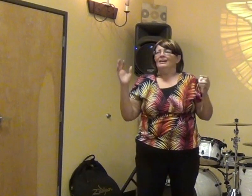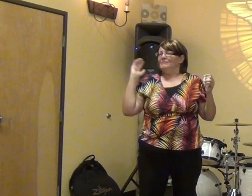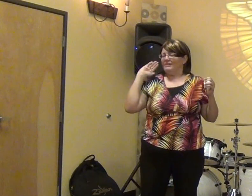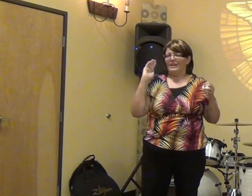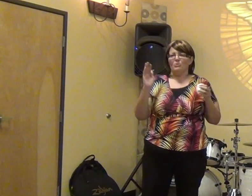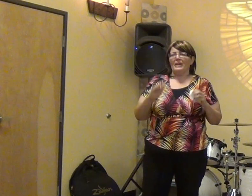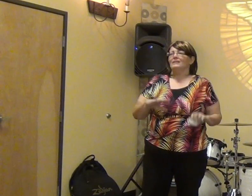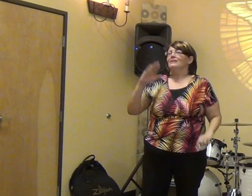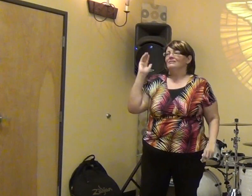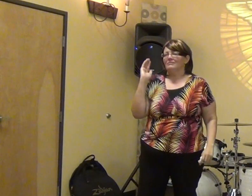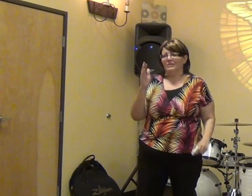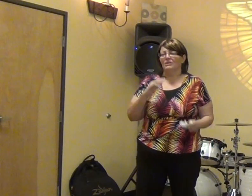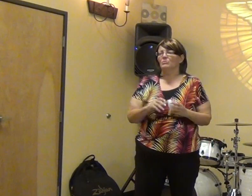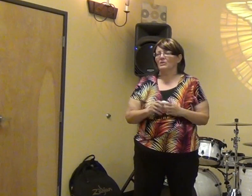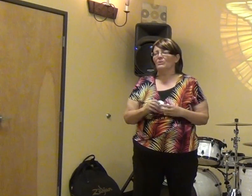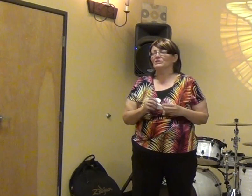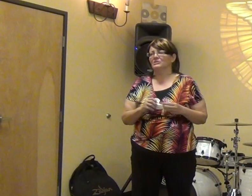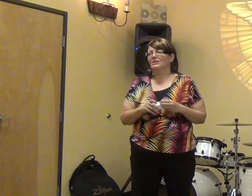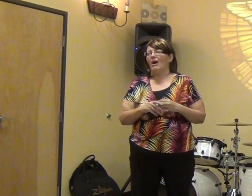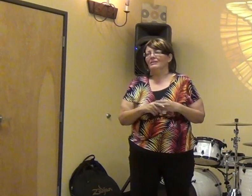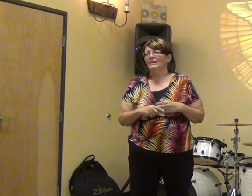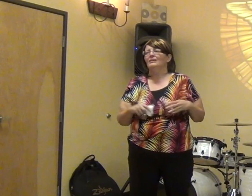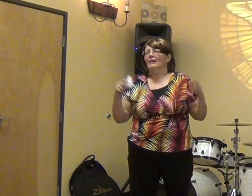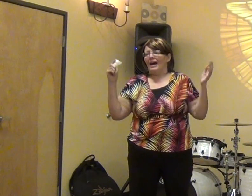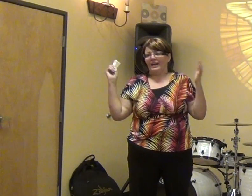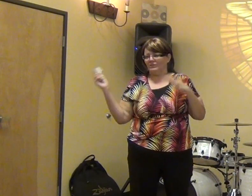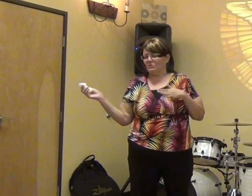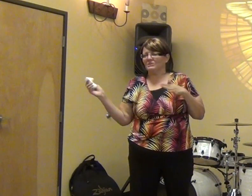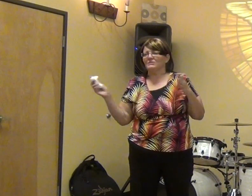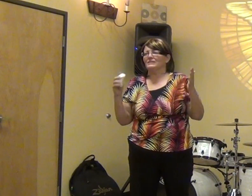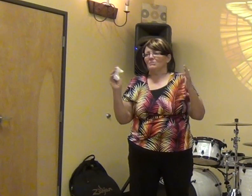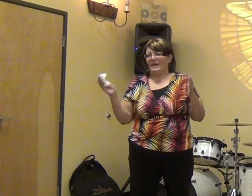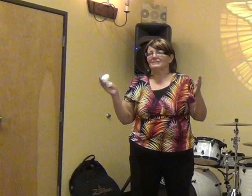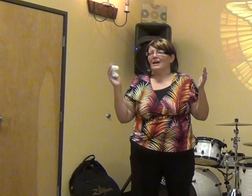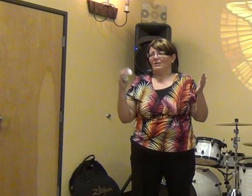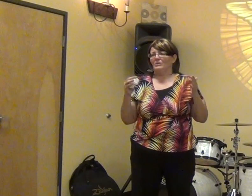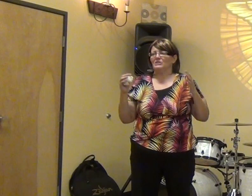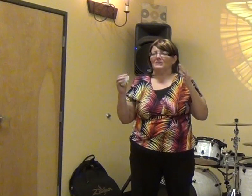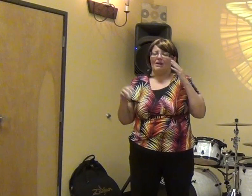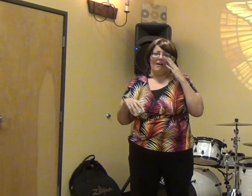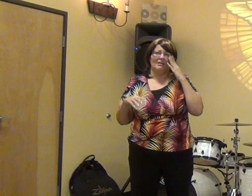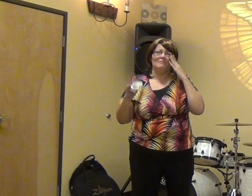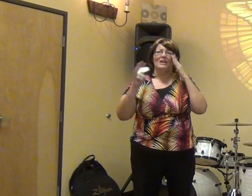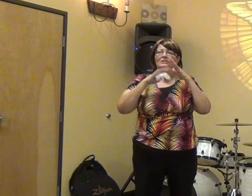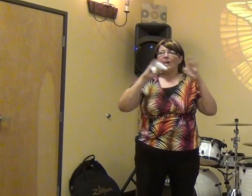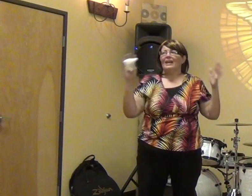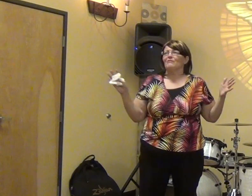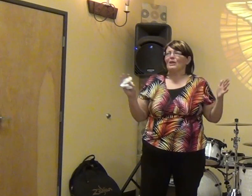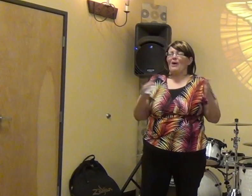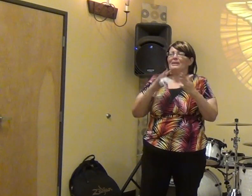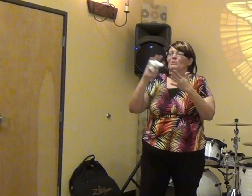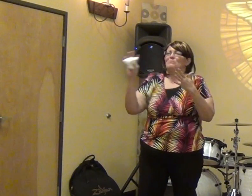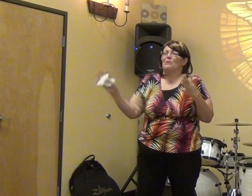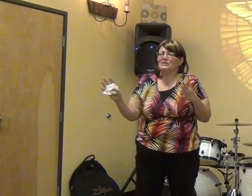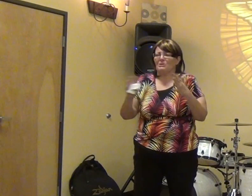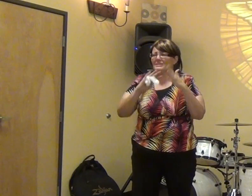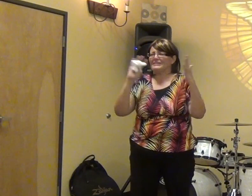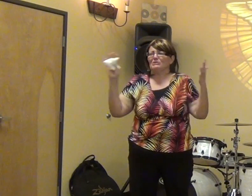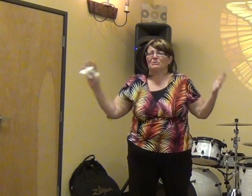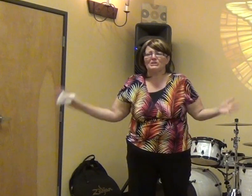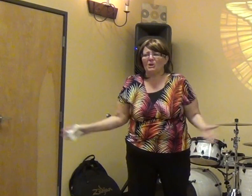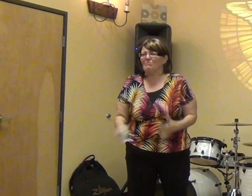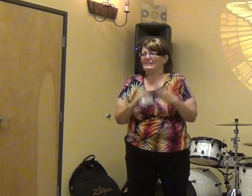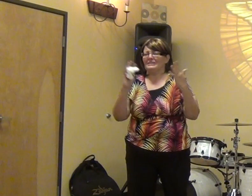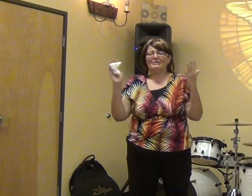that. In a week, we'll go get you the car. I got to do some things and be out there and we'll get you the car. So I left alone. I didn't want to pressure